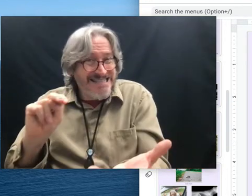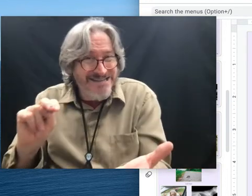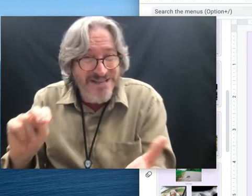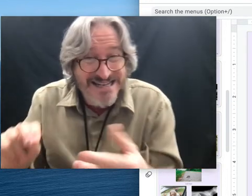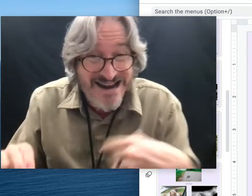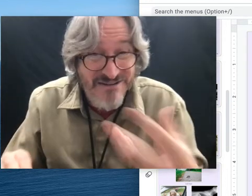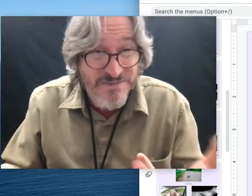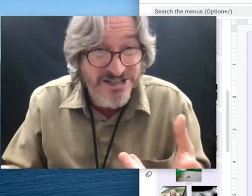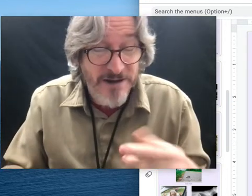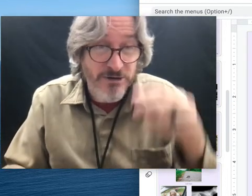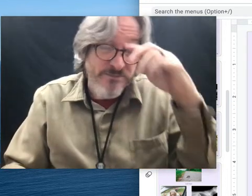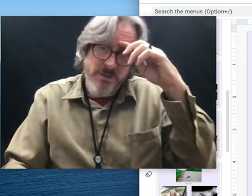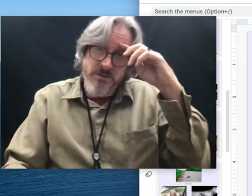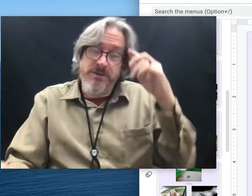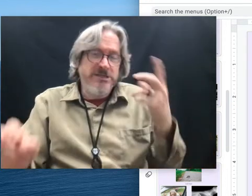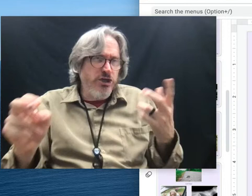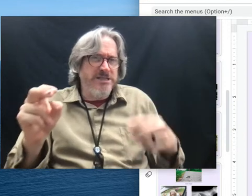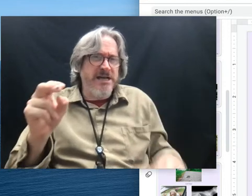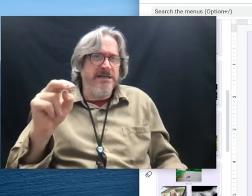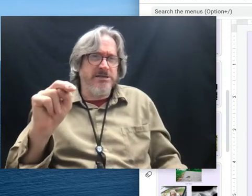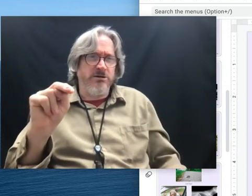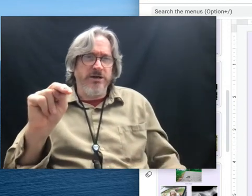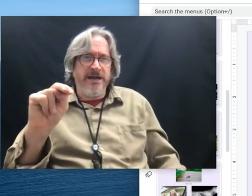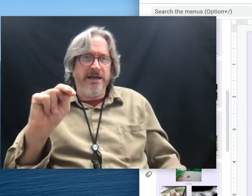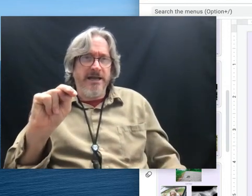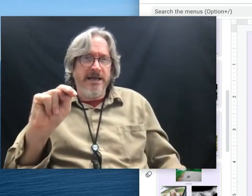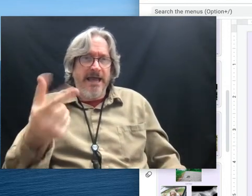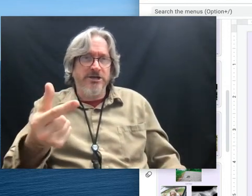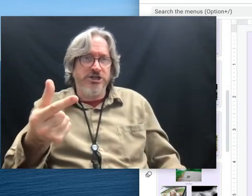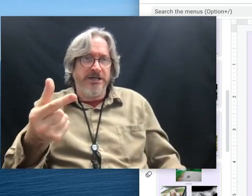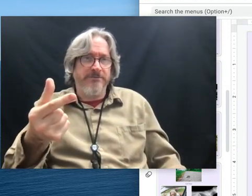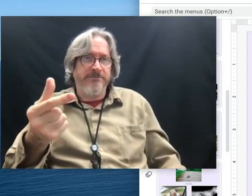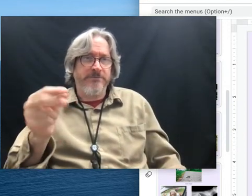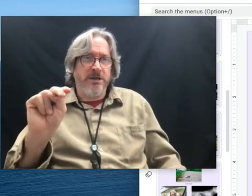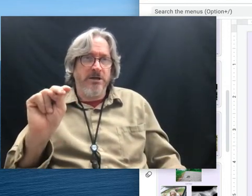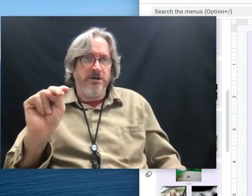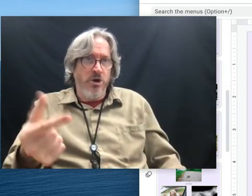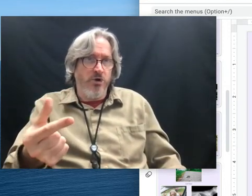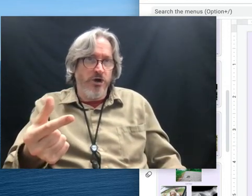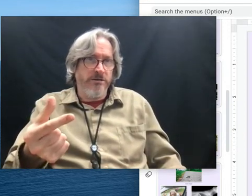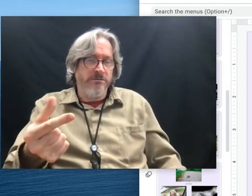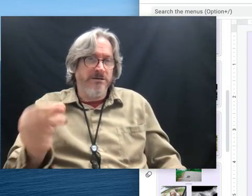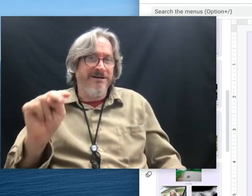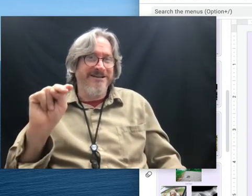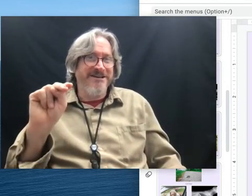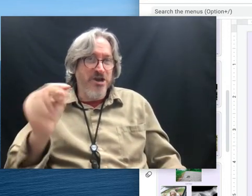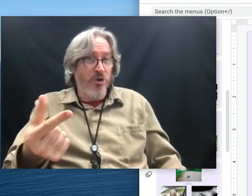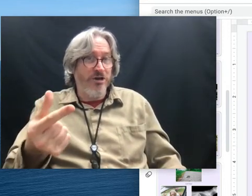this is something that's not from this chapter, but it's a good sign to start looking at. NG, no good.